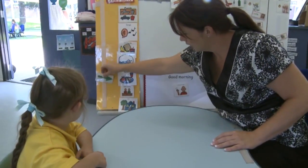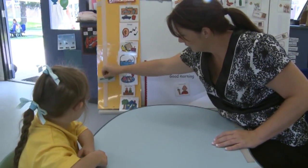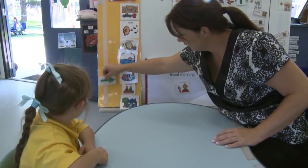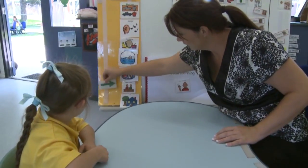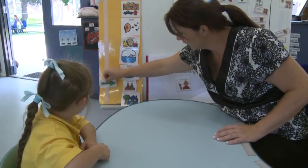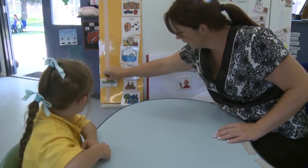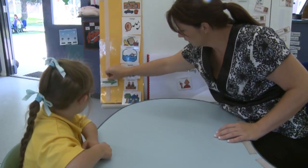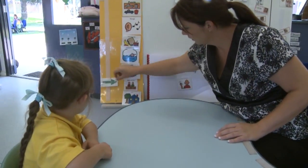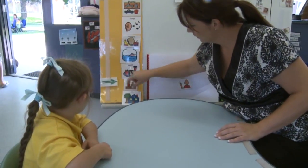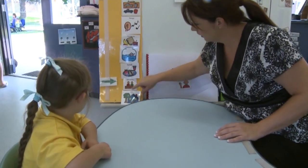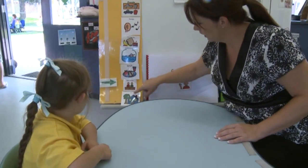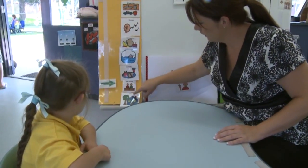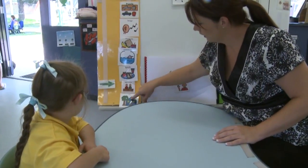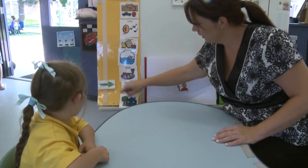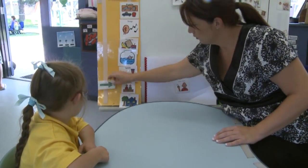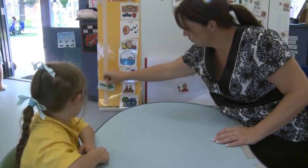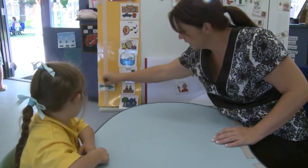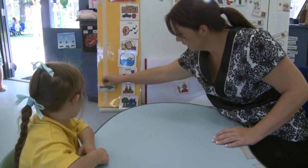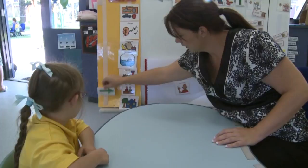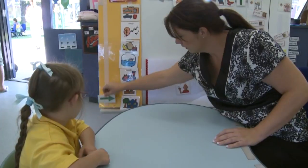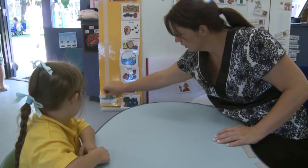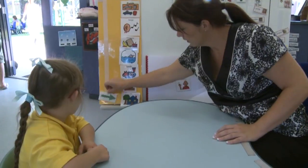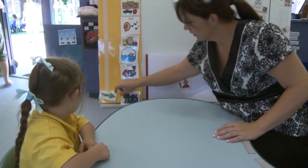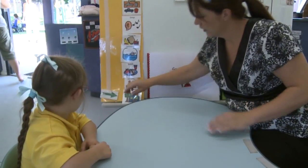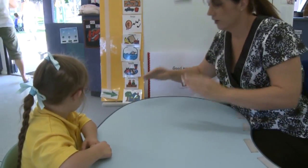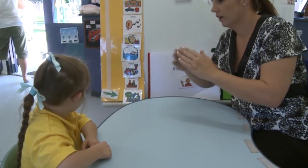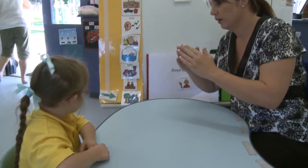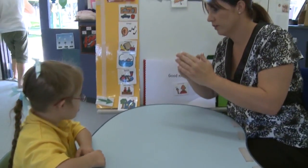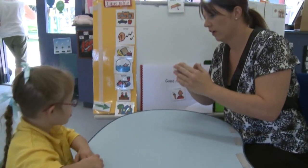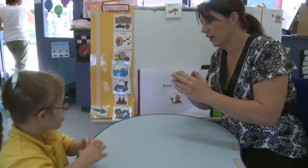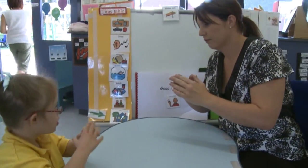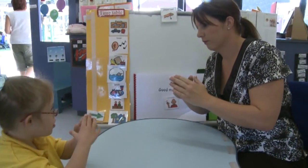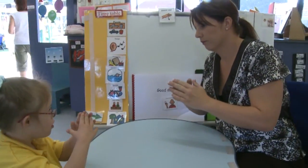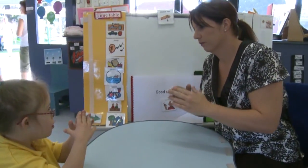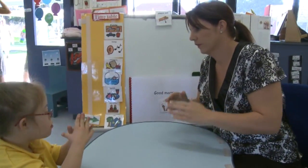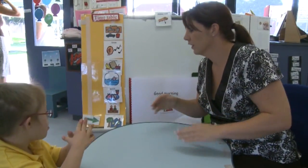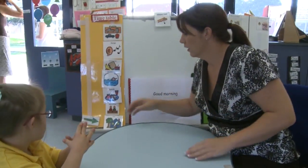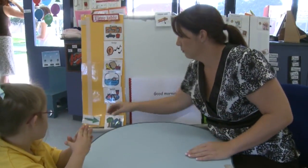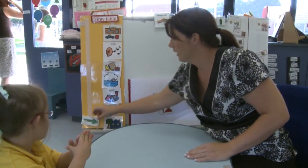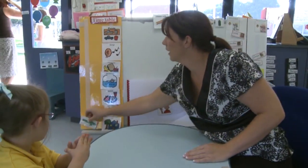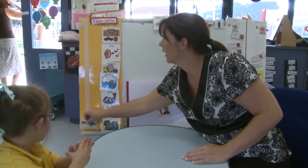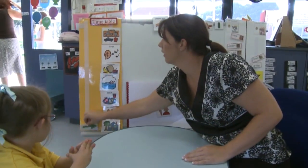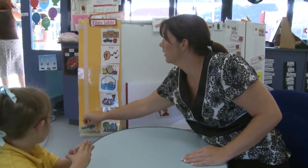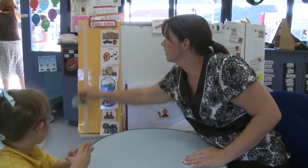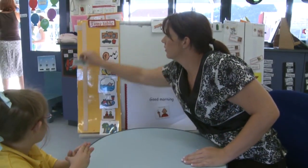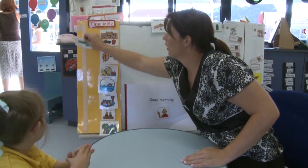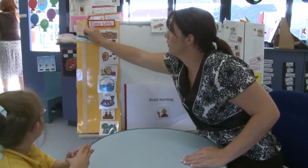table activity. And then it will be home time. But now it's time to